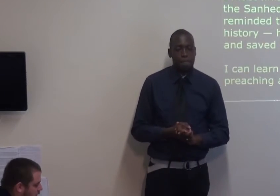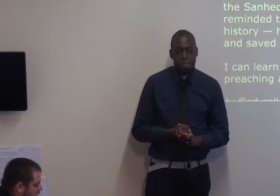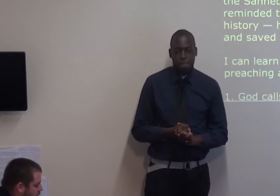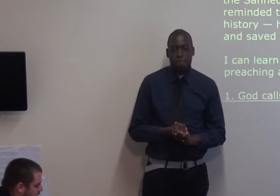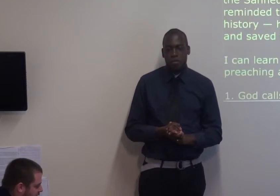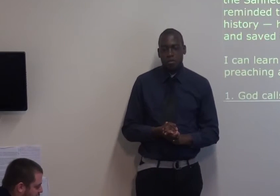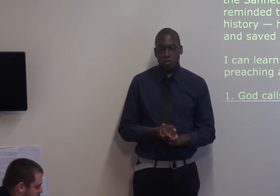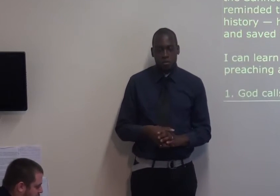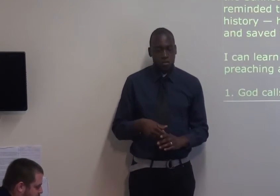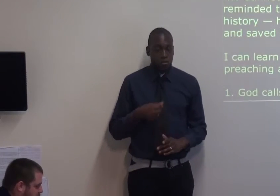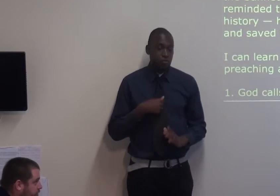I must finish.